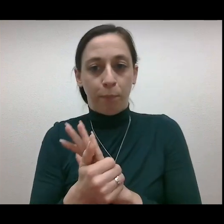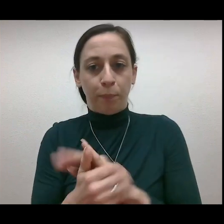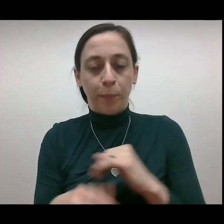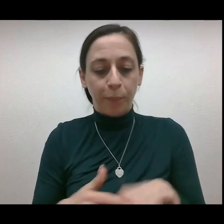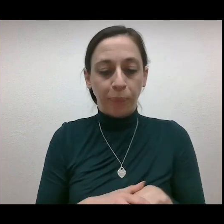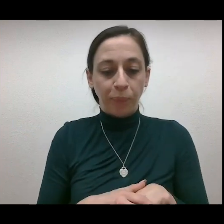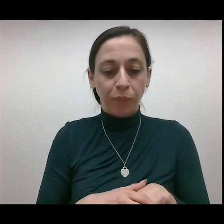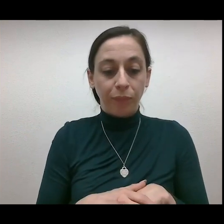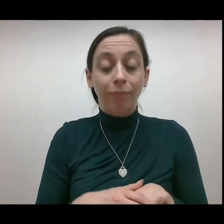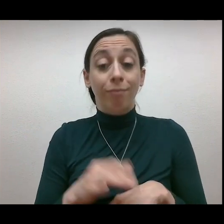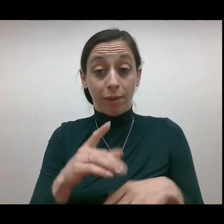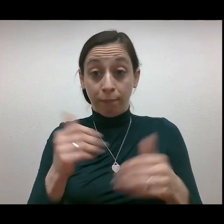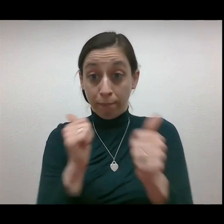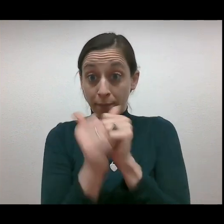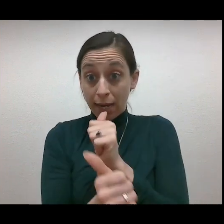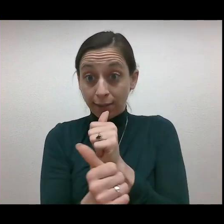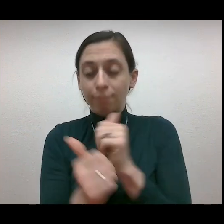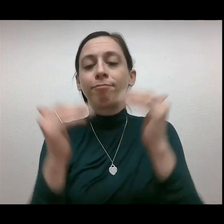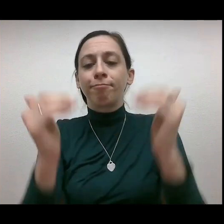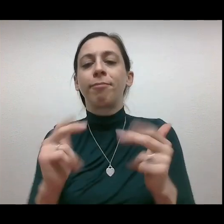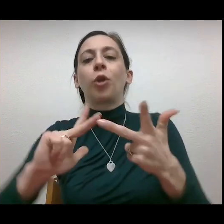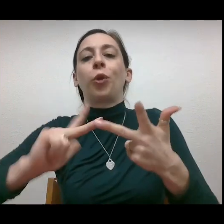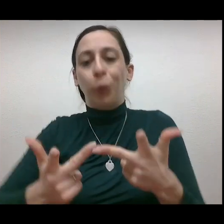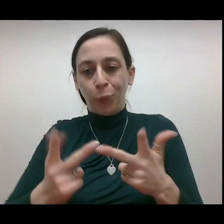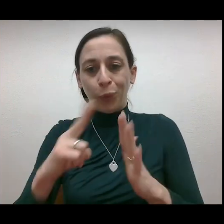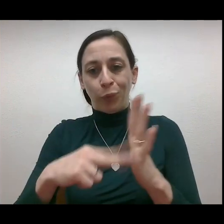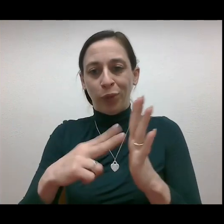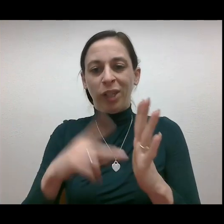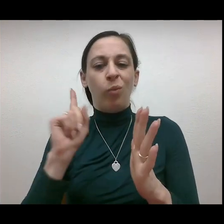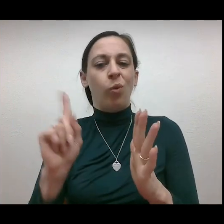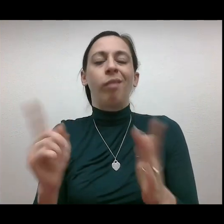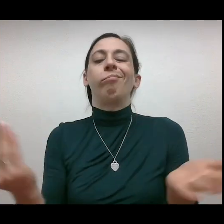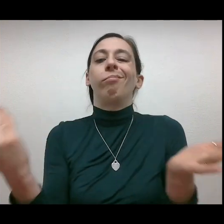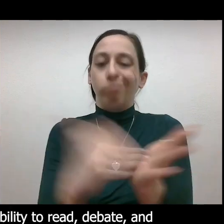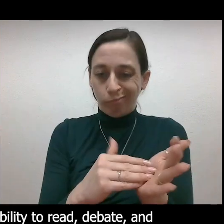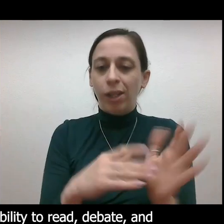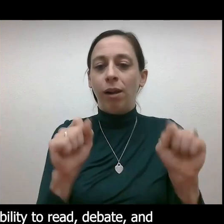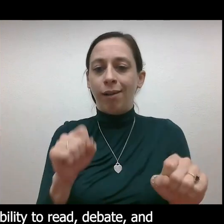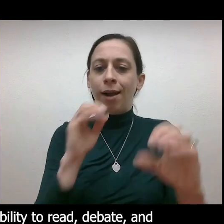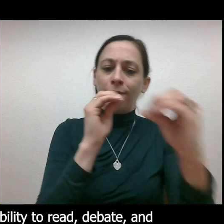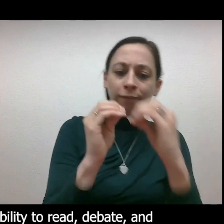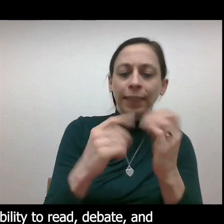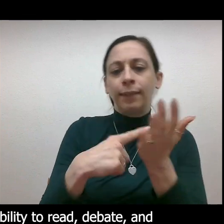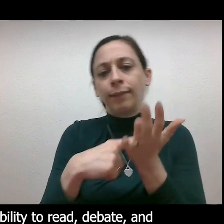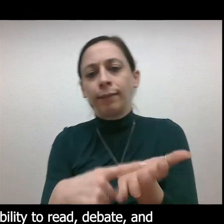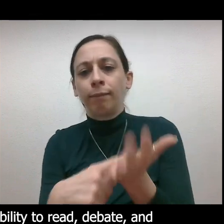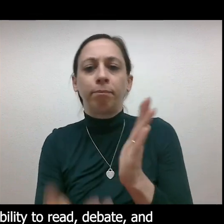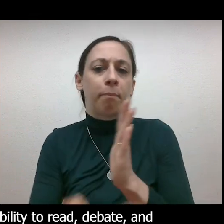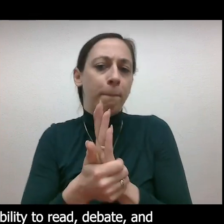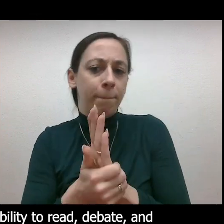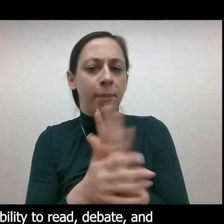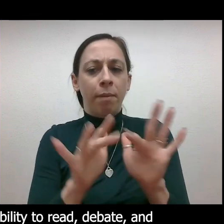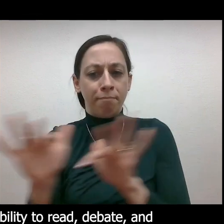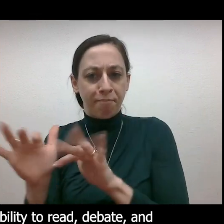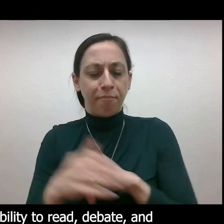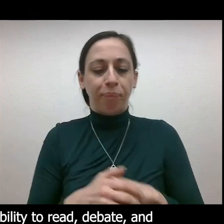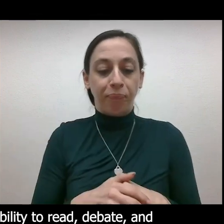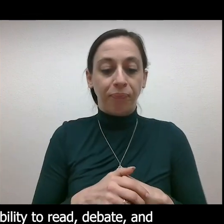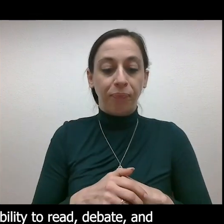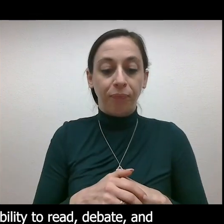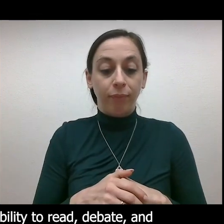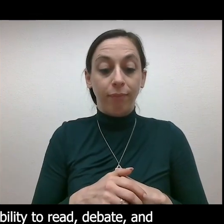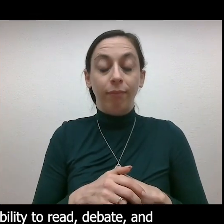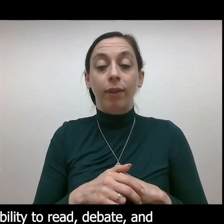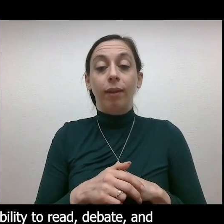If it passes out of that stage, it then goes to the third reading, where, again, representatives have the ability